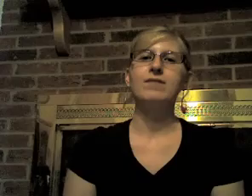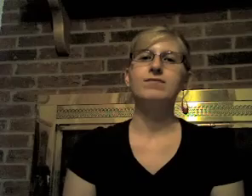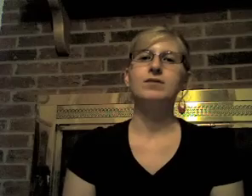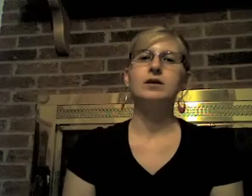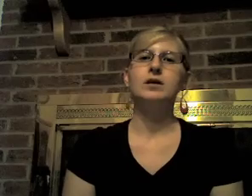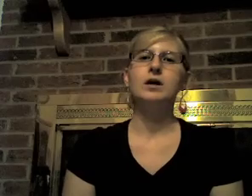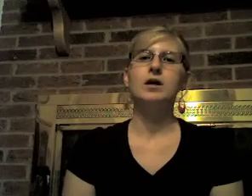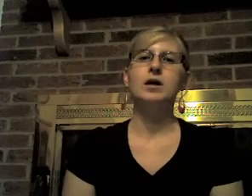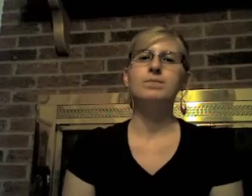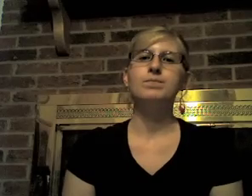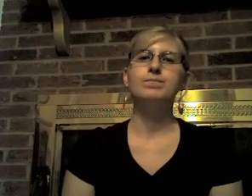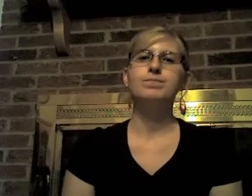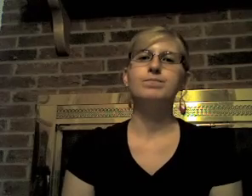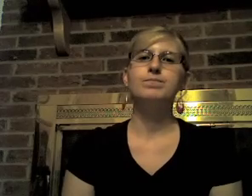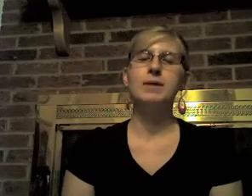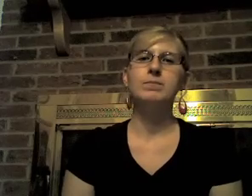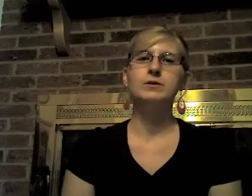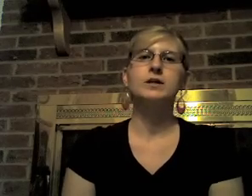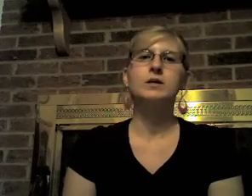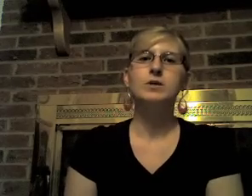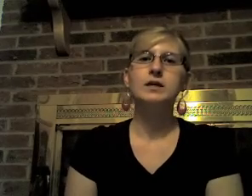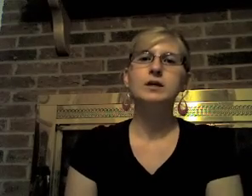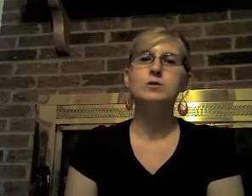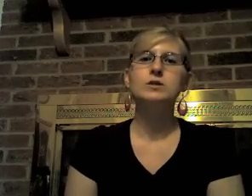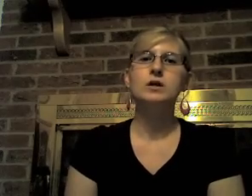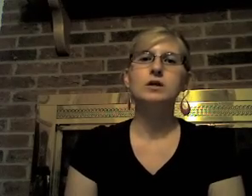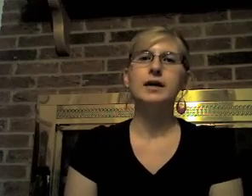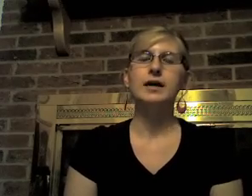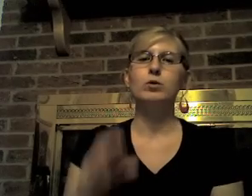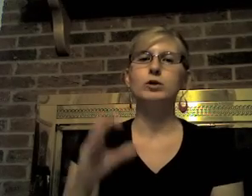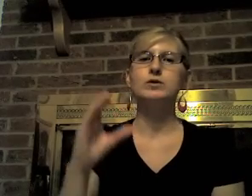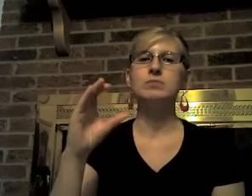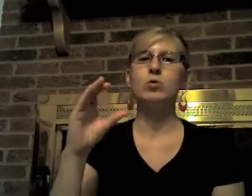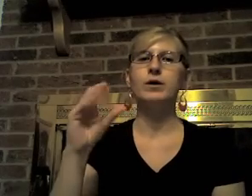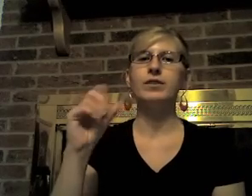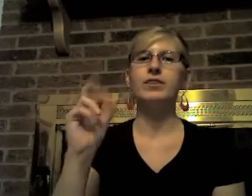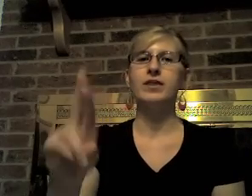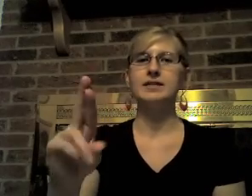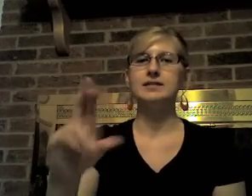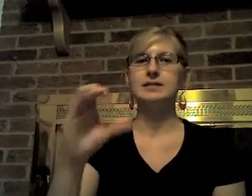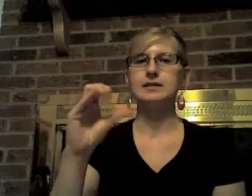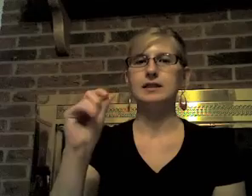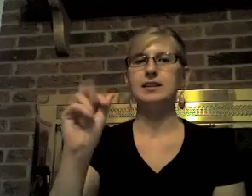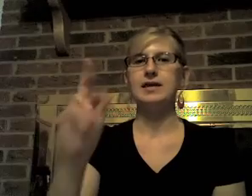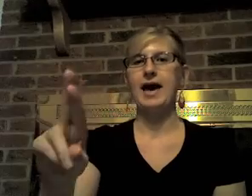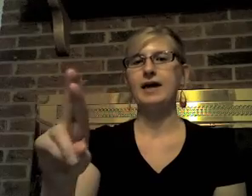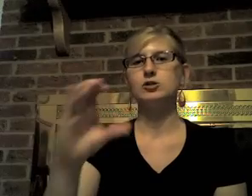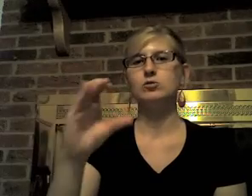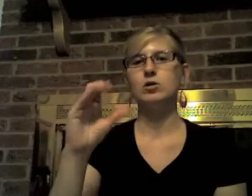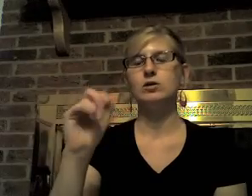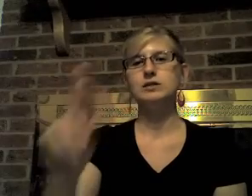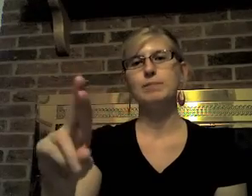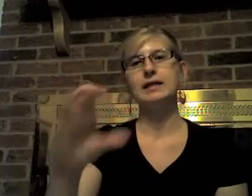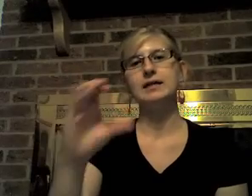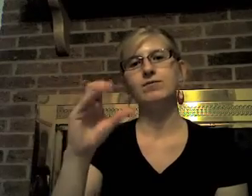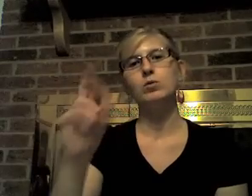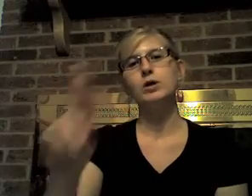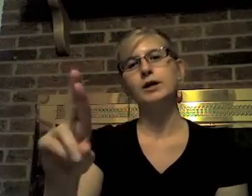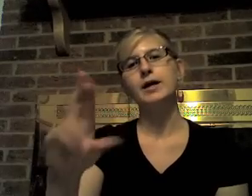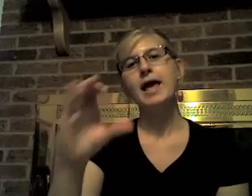deaf members of the community use, you see more this, the actual spelling of the word.